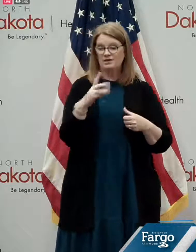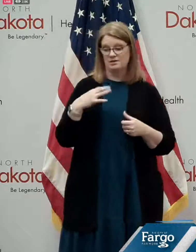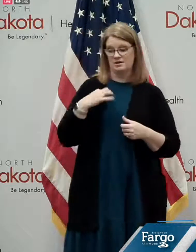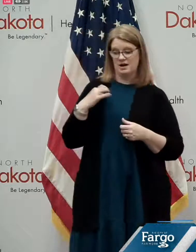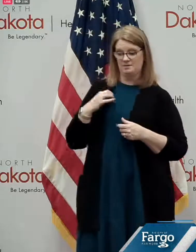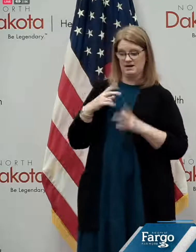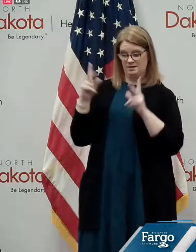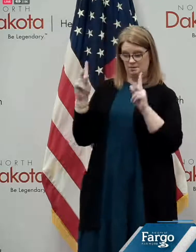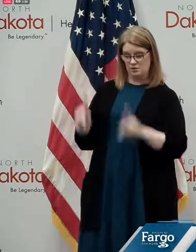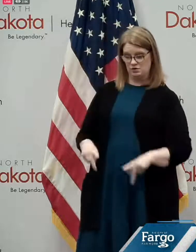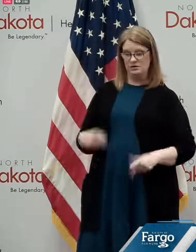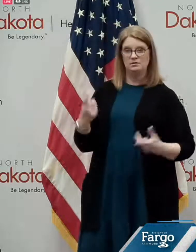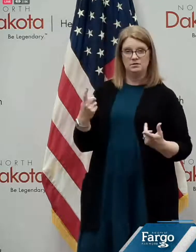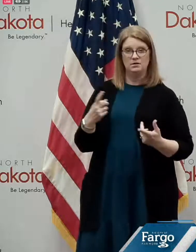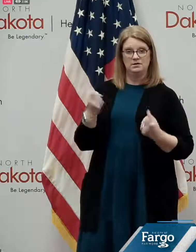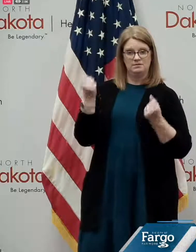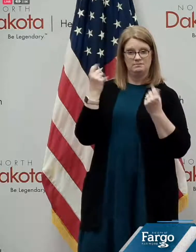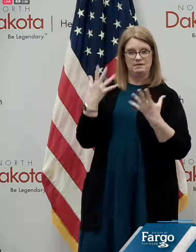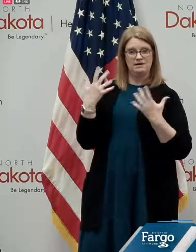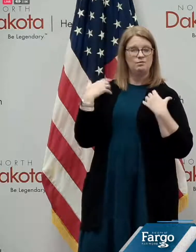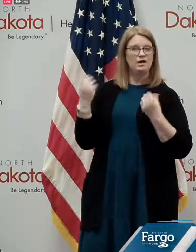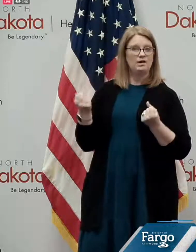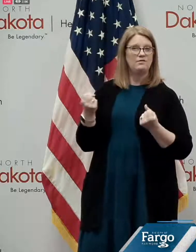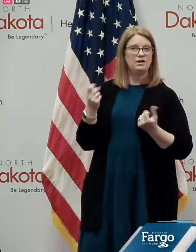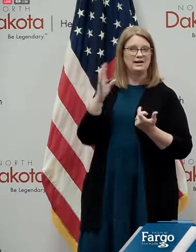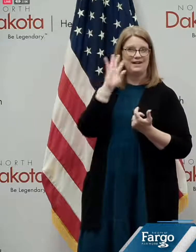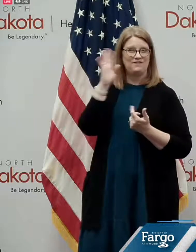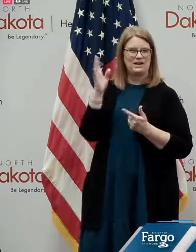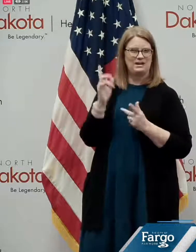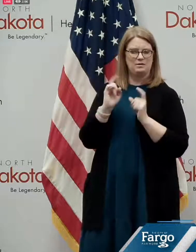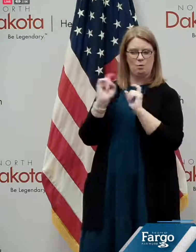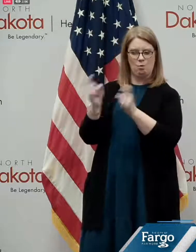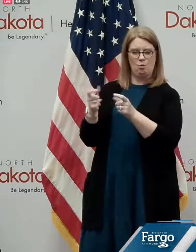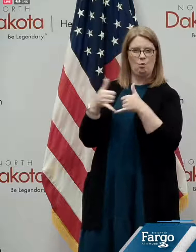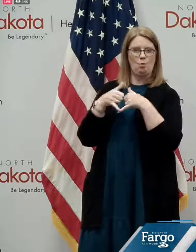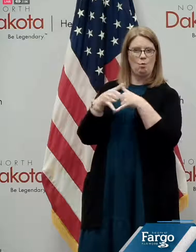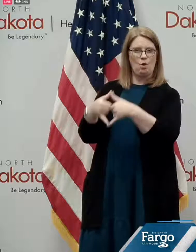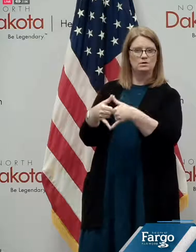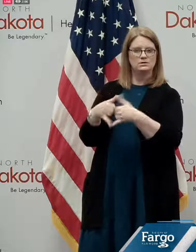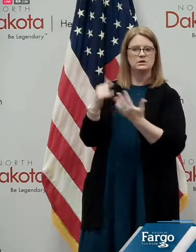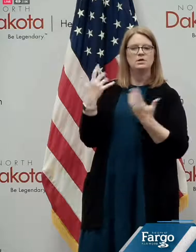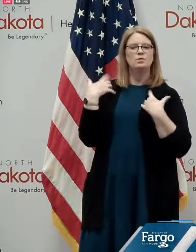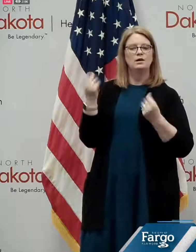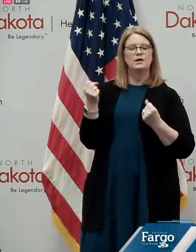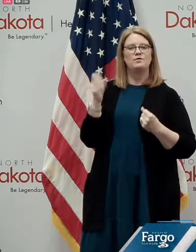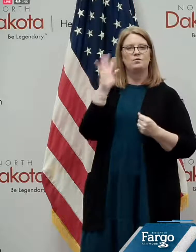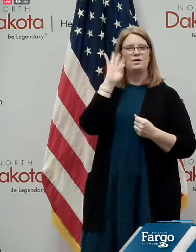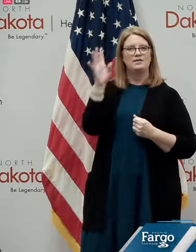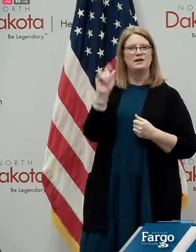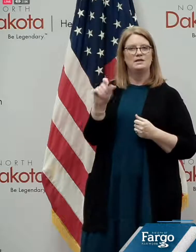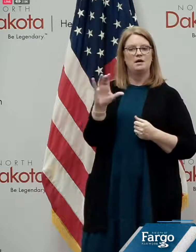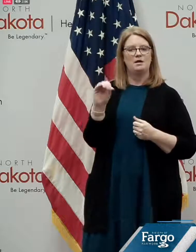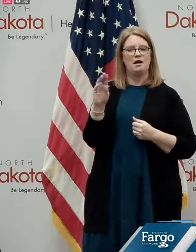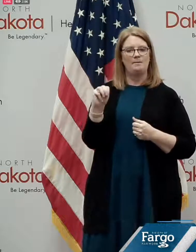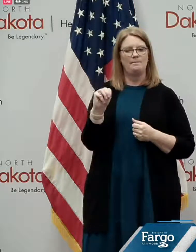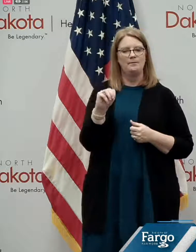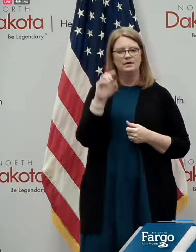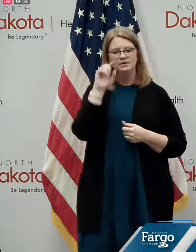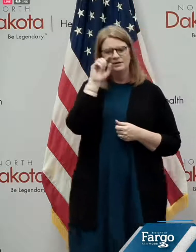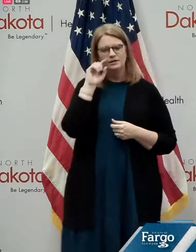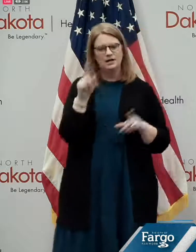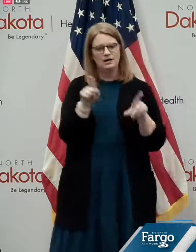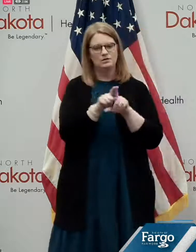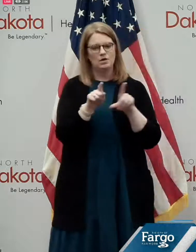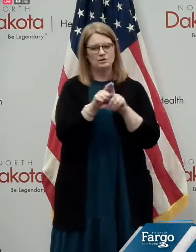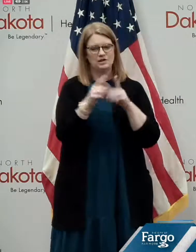group for one of a number of Recovery Reinvented awards at recoveryreinvented.com. And again, I also want to thank